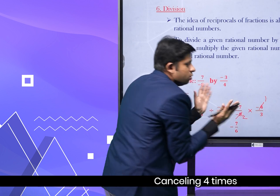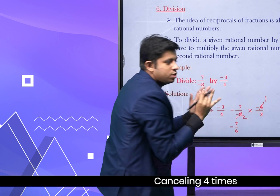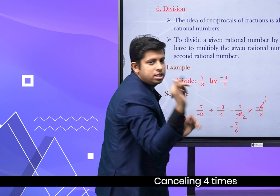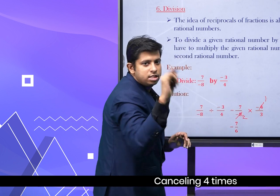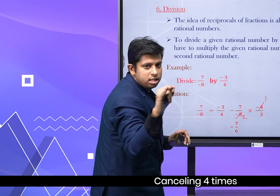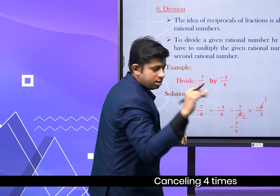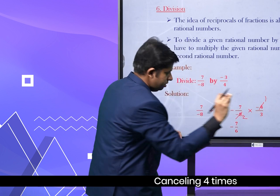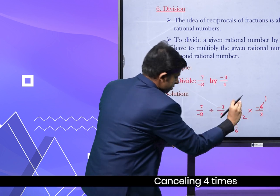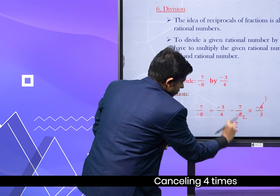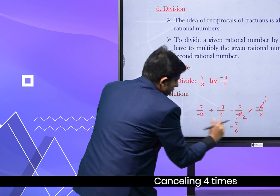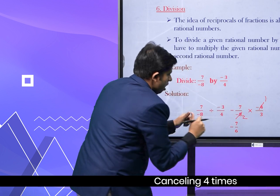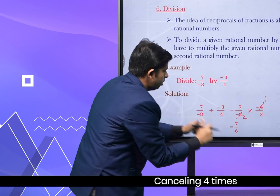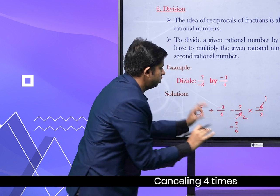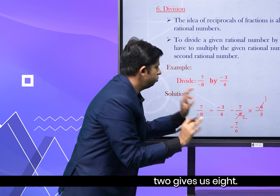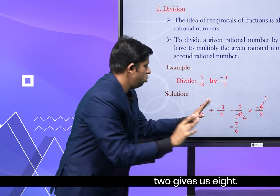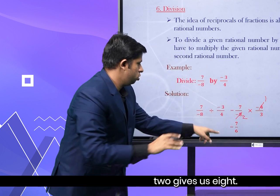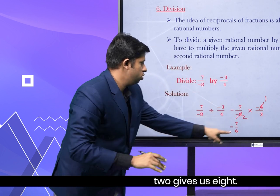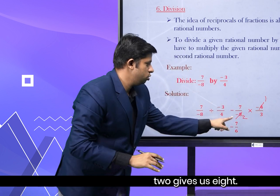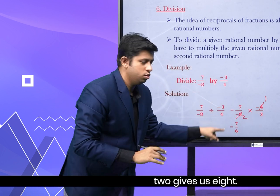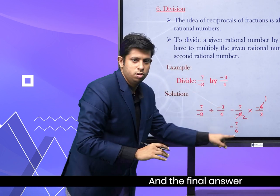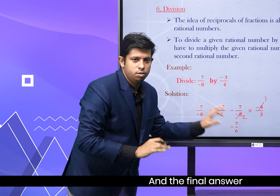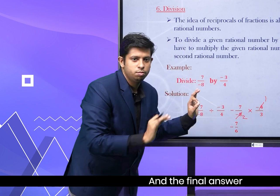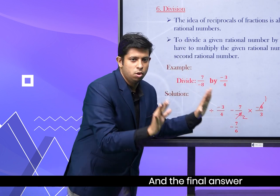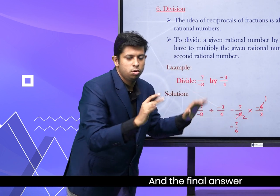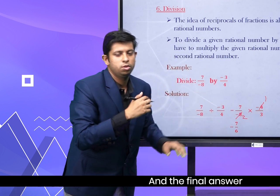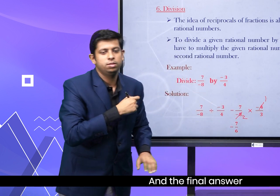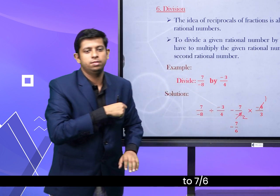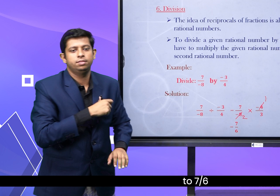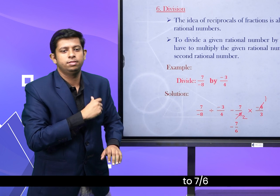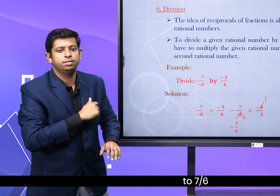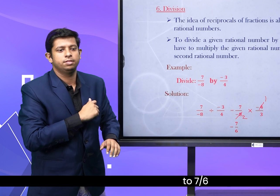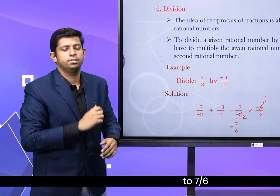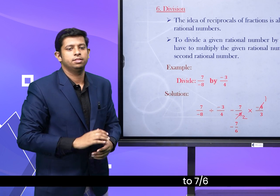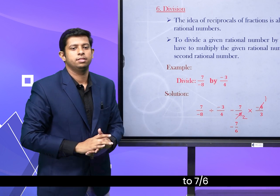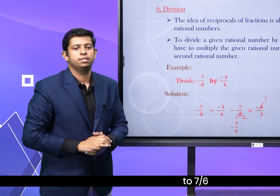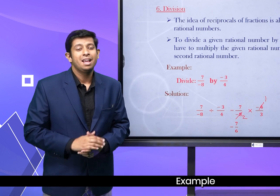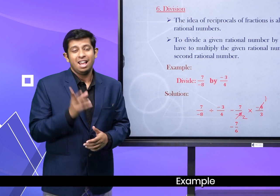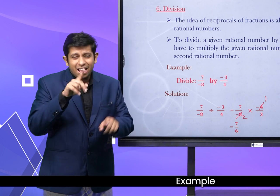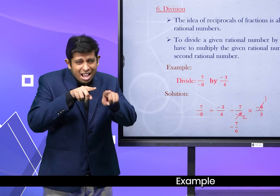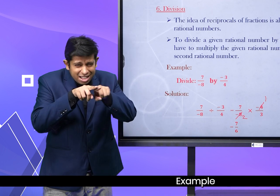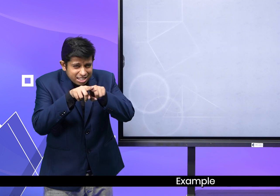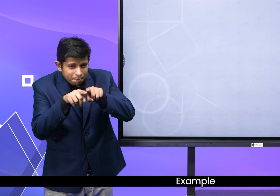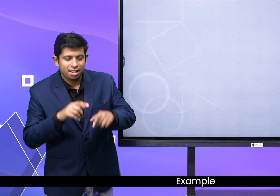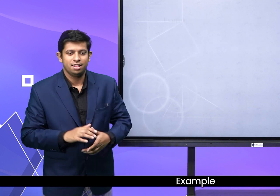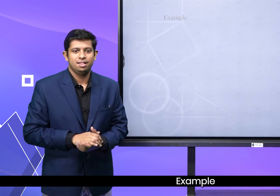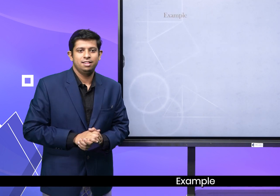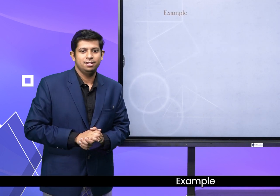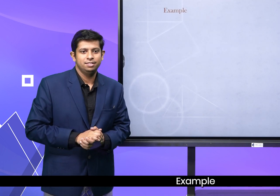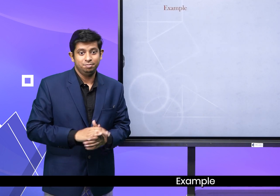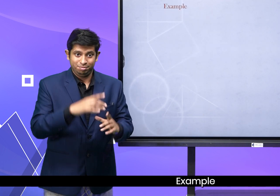Cancelling, 4 times 2 gives us 8 and the final answer is 7 by 6. Example: